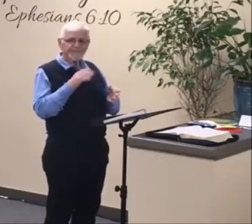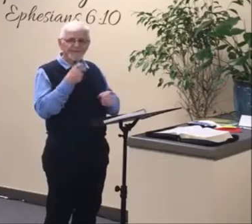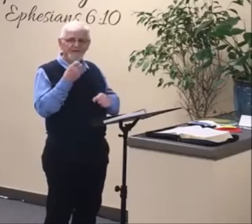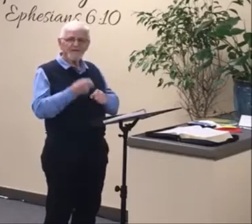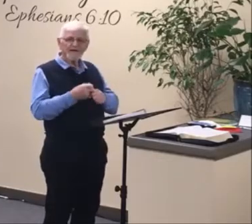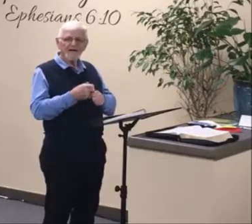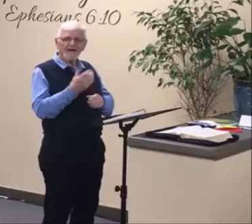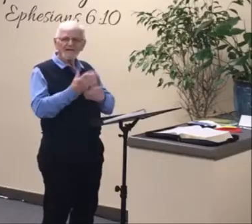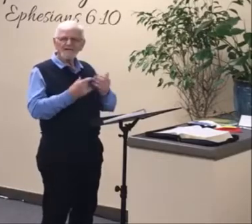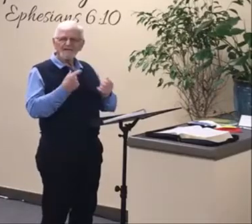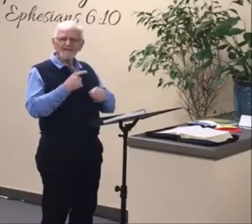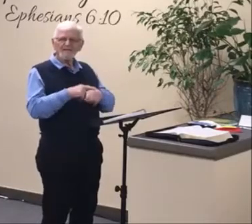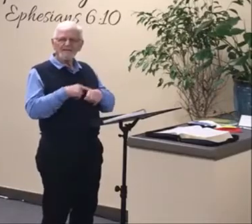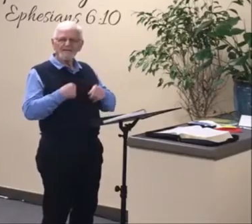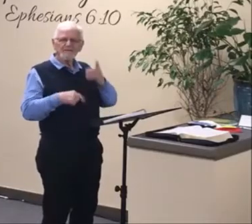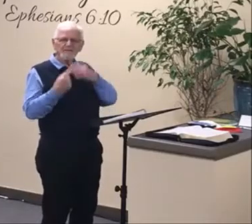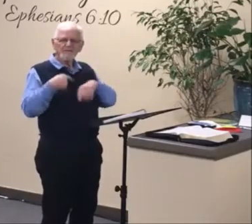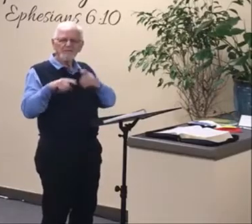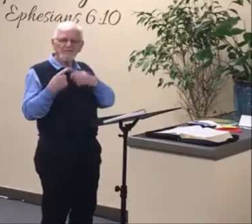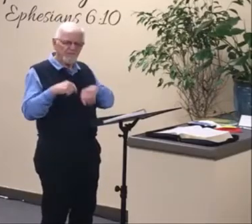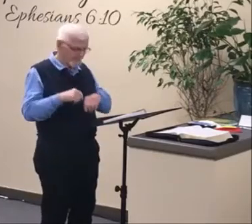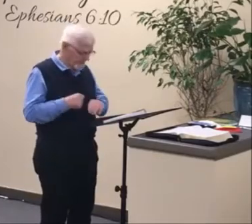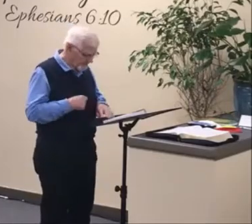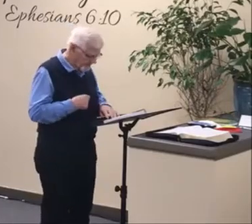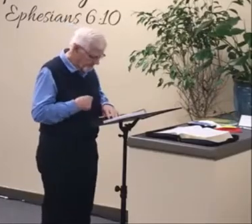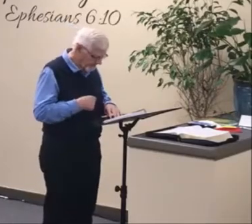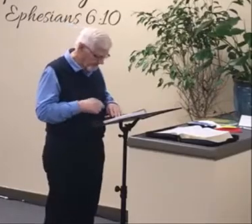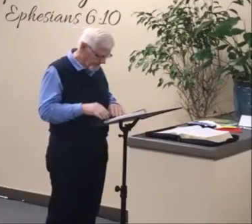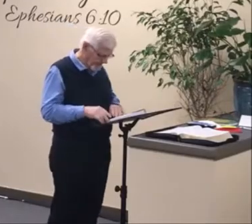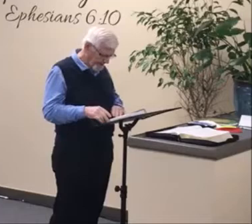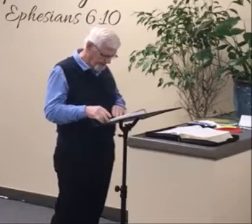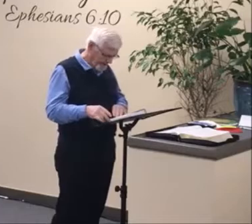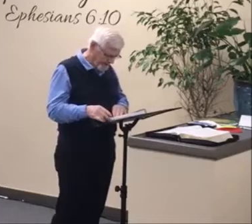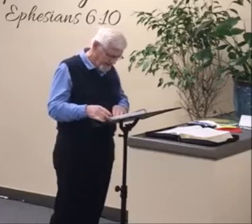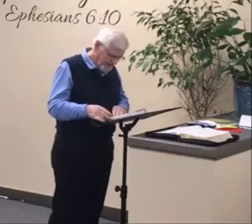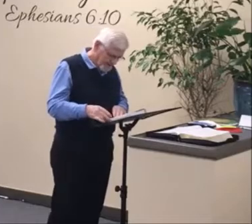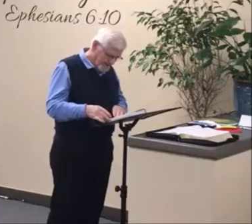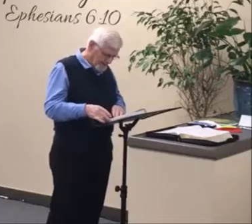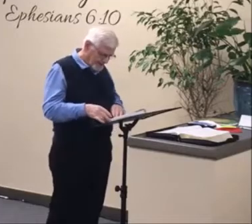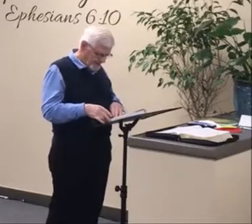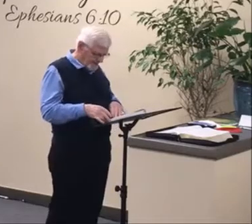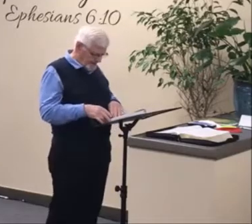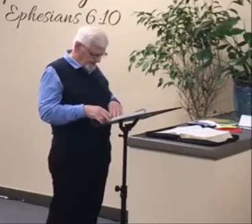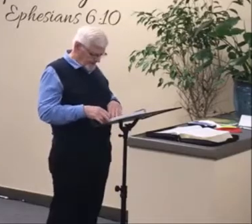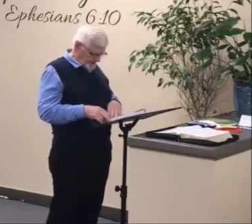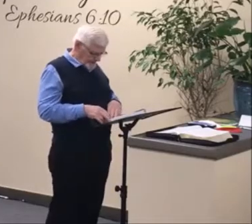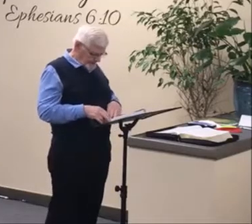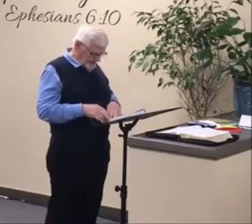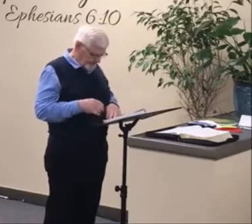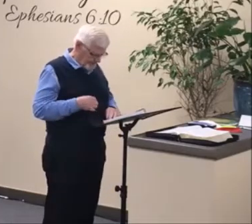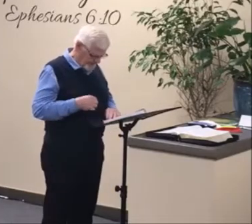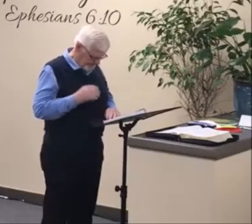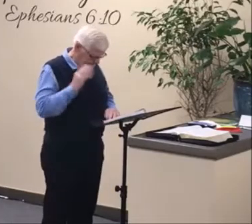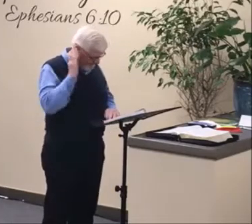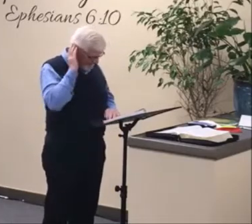skies. I sing the wisdom that ordained the sun to